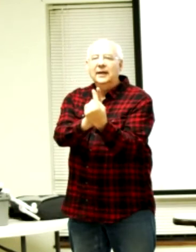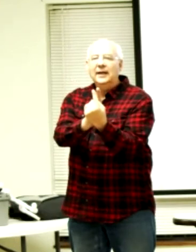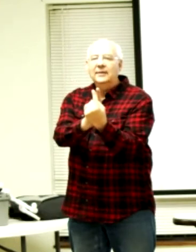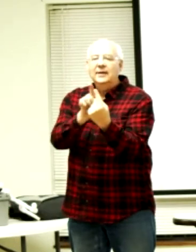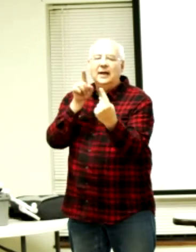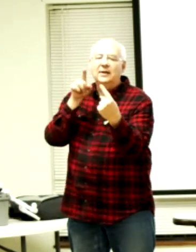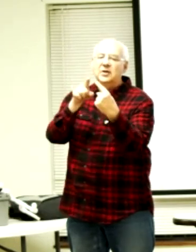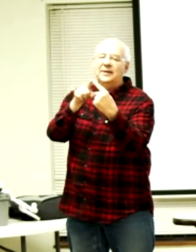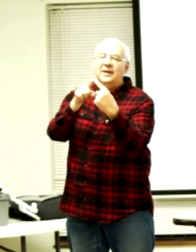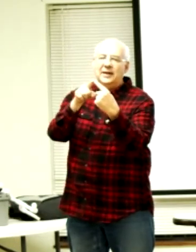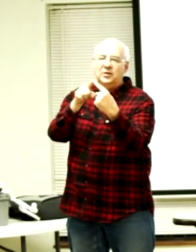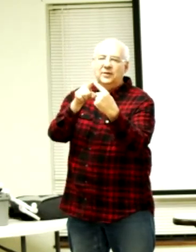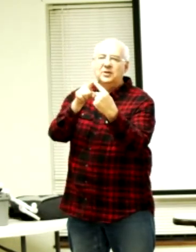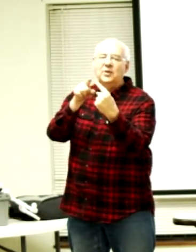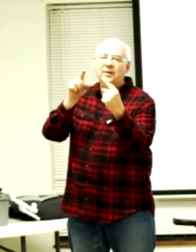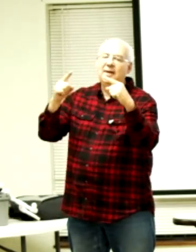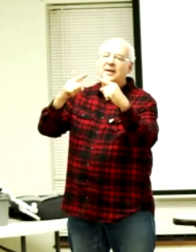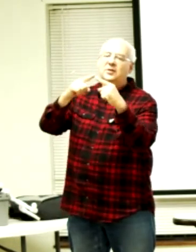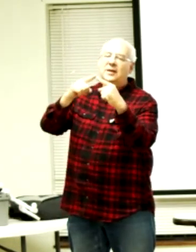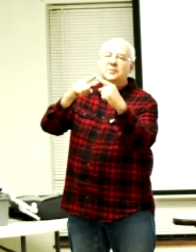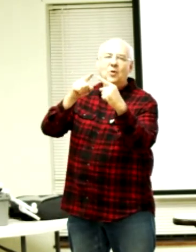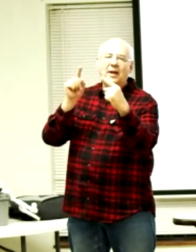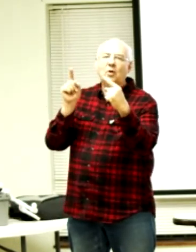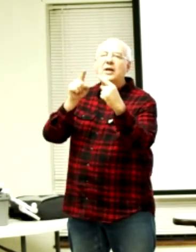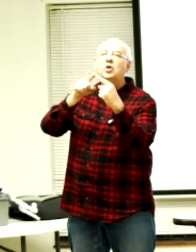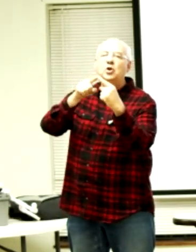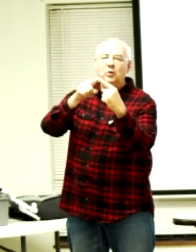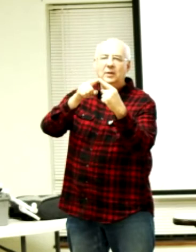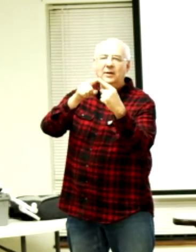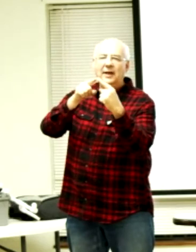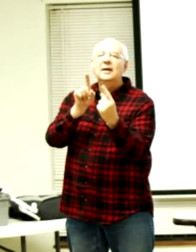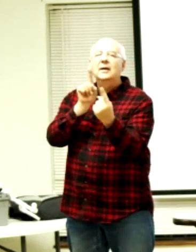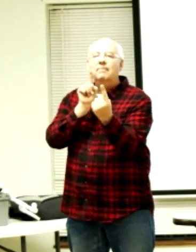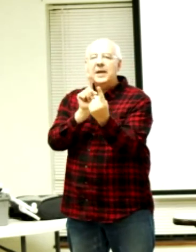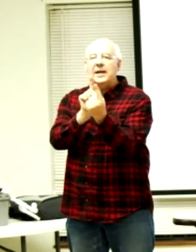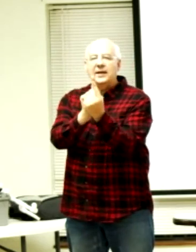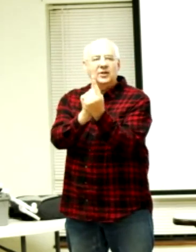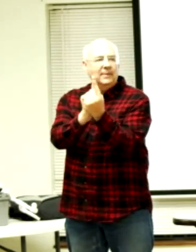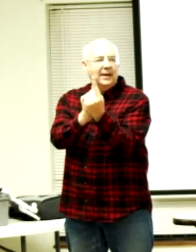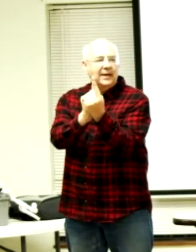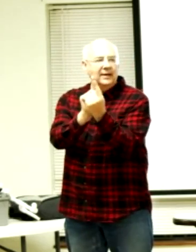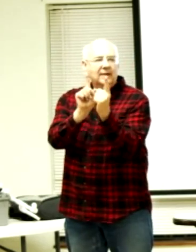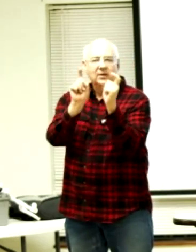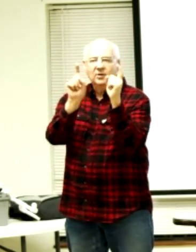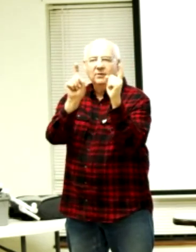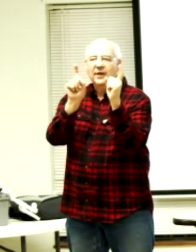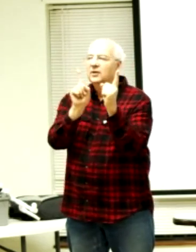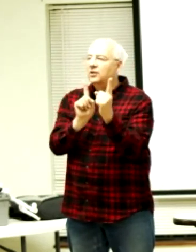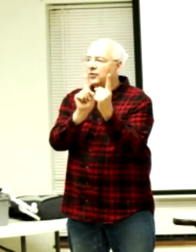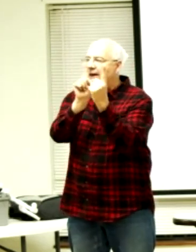Okay. Now it's not this. This is more like going to. Okay. Meeting somebody, your two fingers are straight